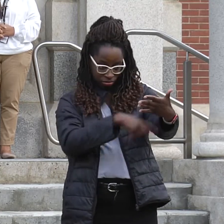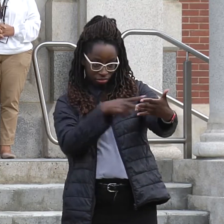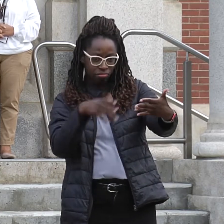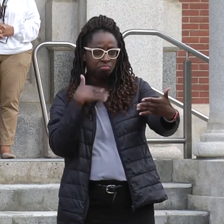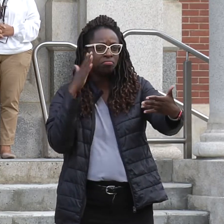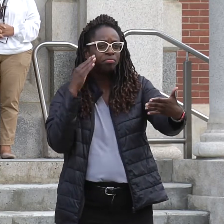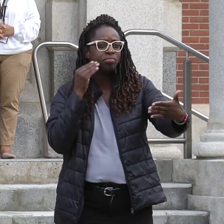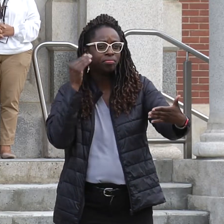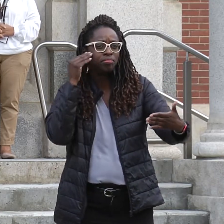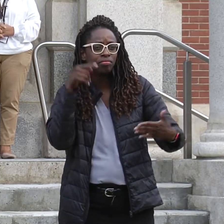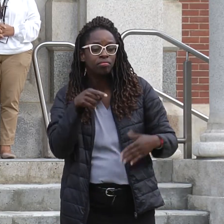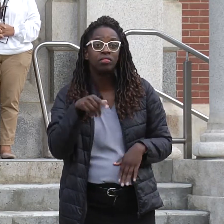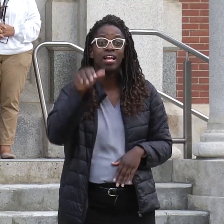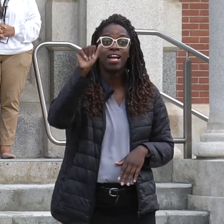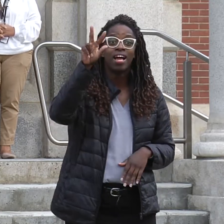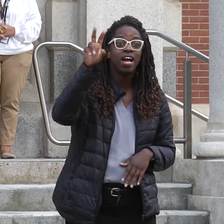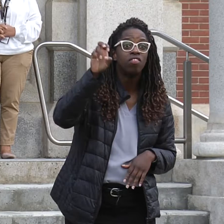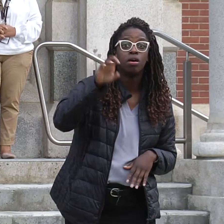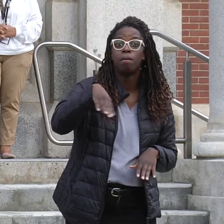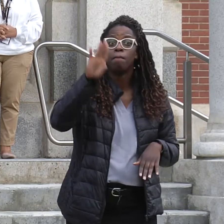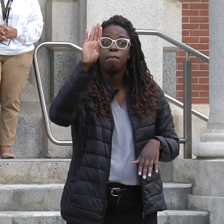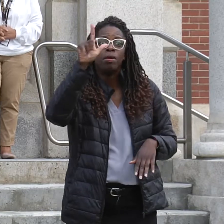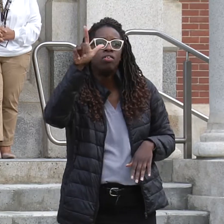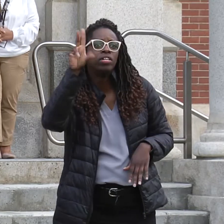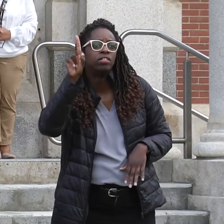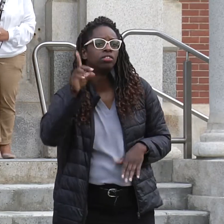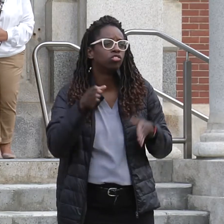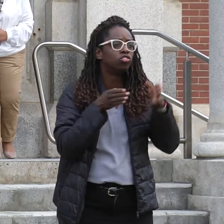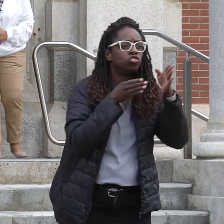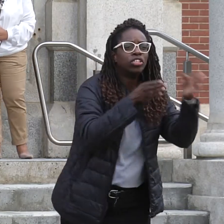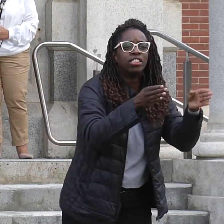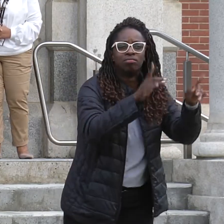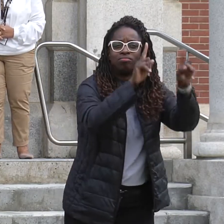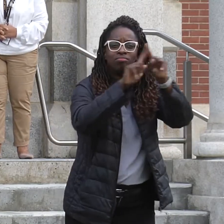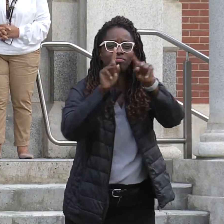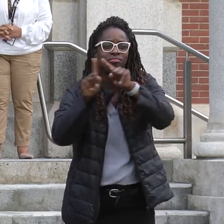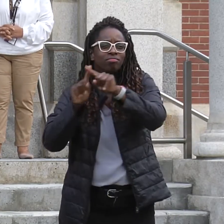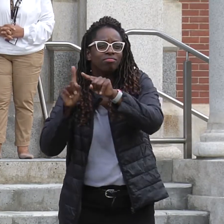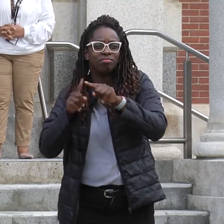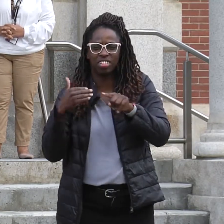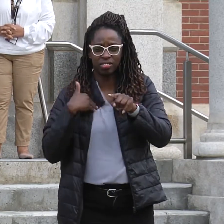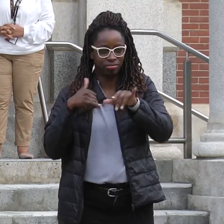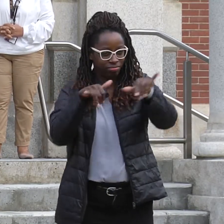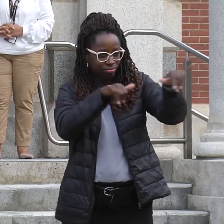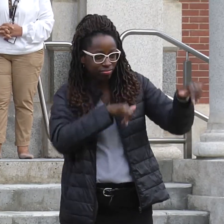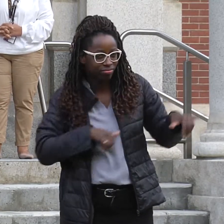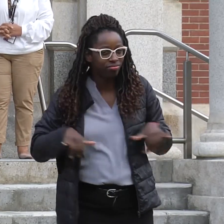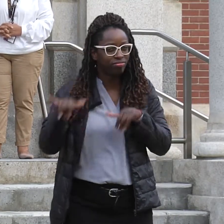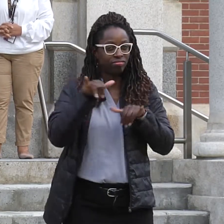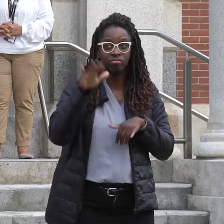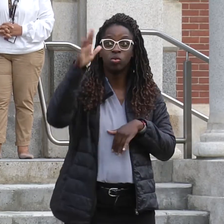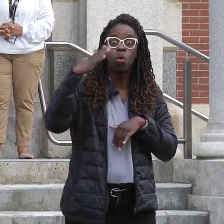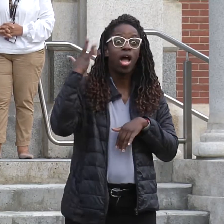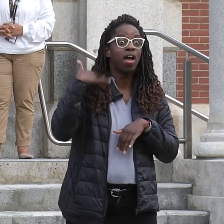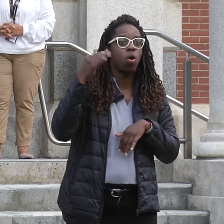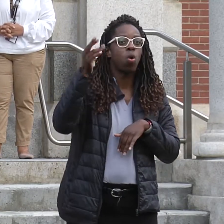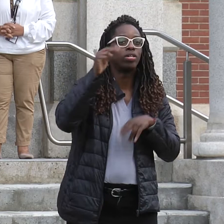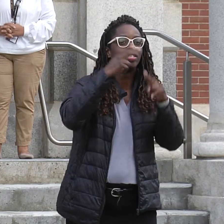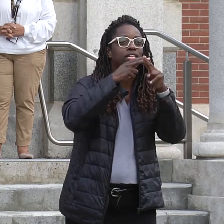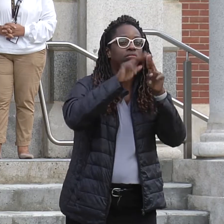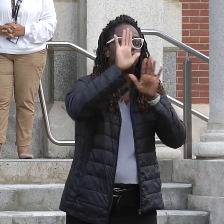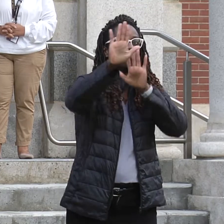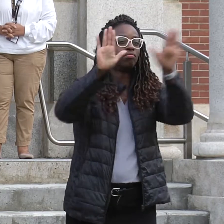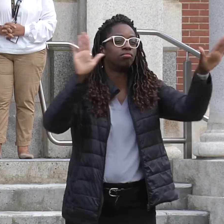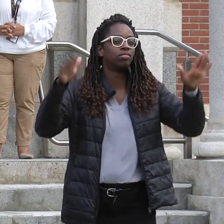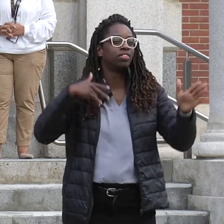own poetry. And let's keep one thing clear. You damn well better believe there's a pulse here. And with this pulse, there